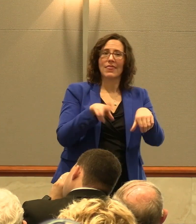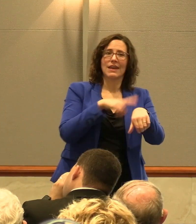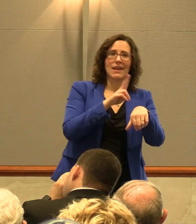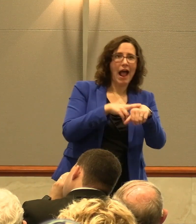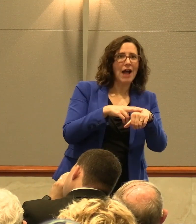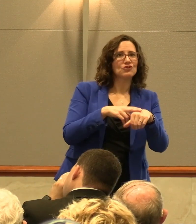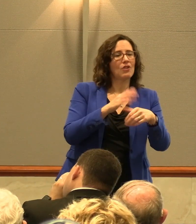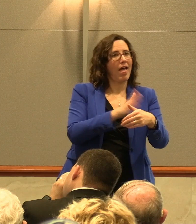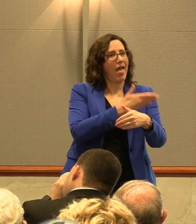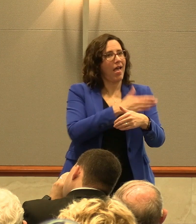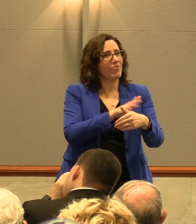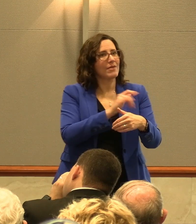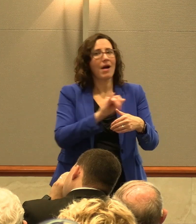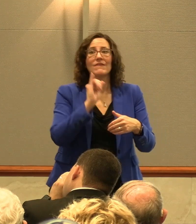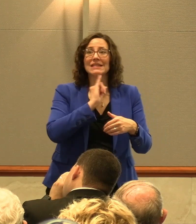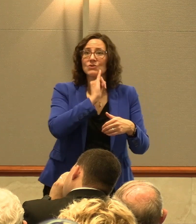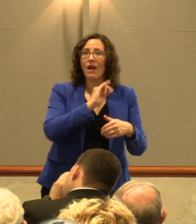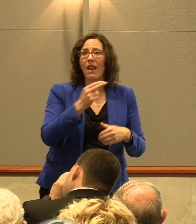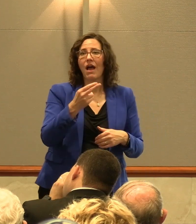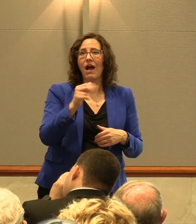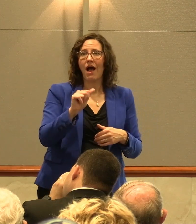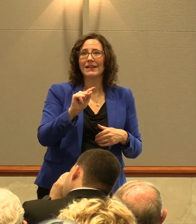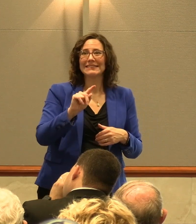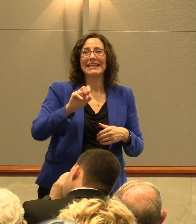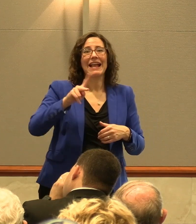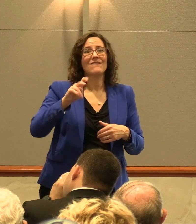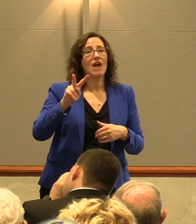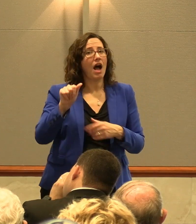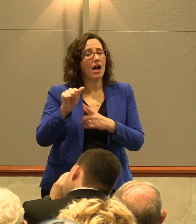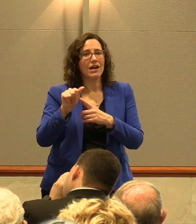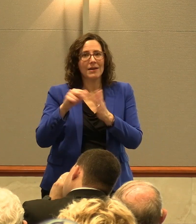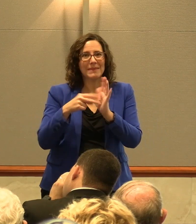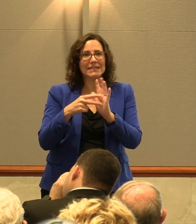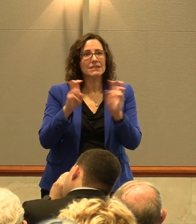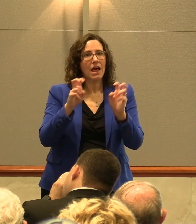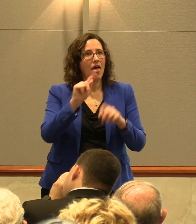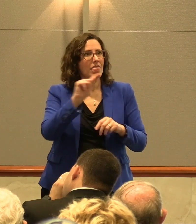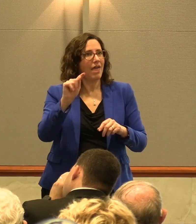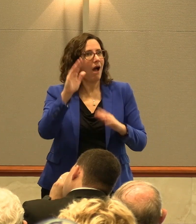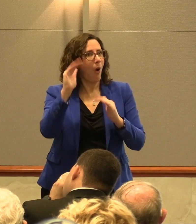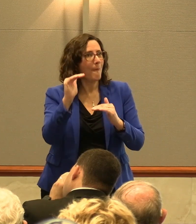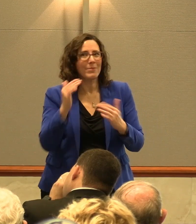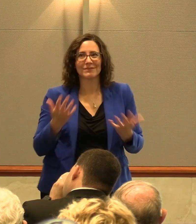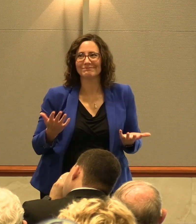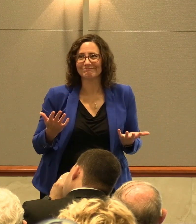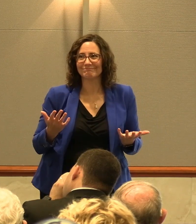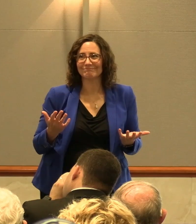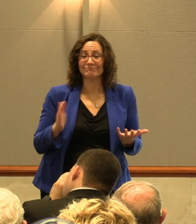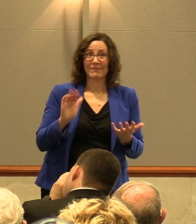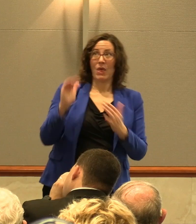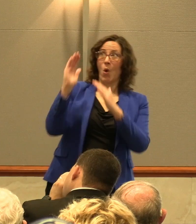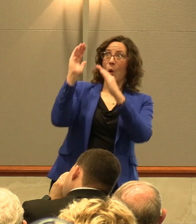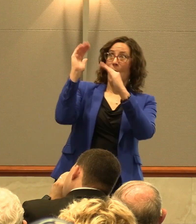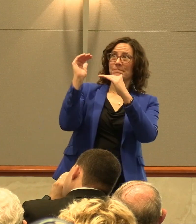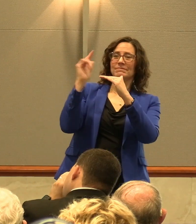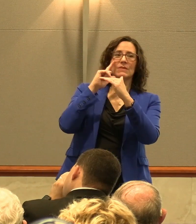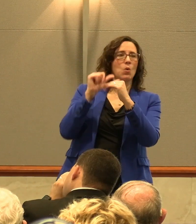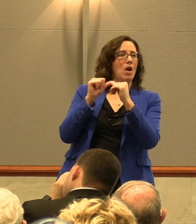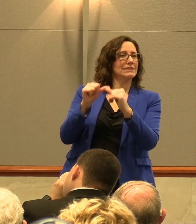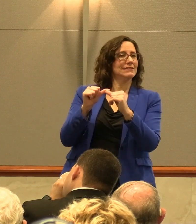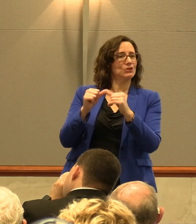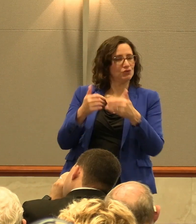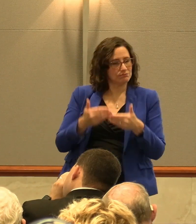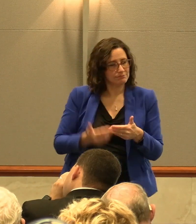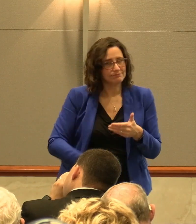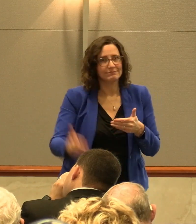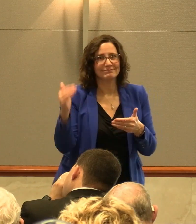Israel, Hatikva, is the hope. And it is with that hope that we will continue to carry us forward. Thank